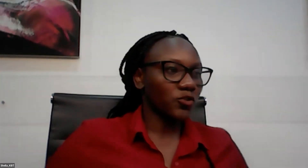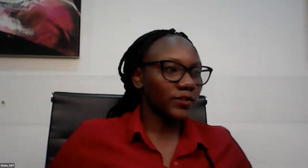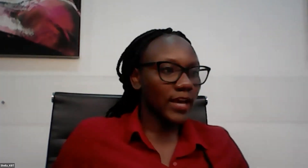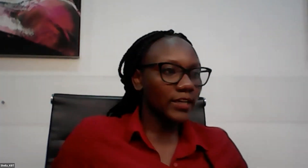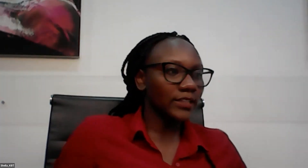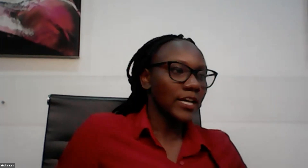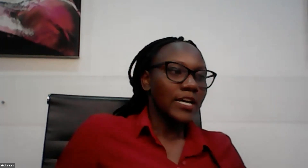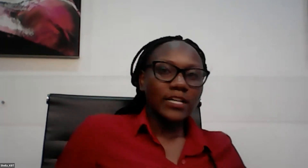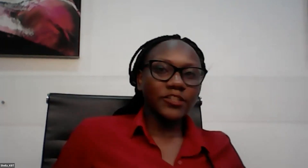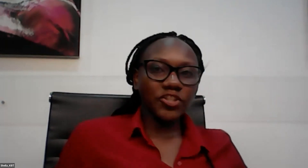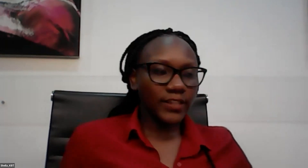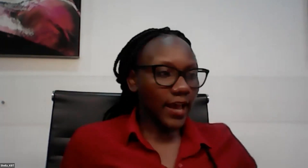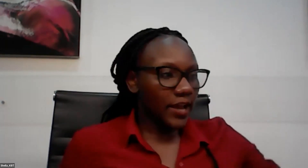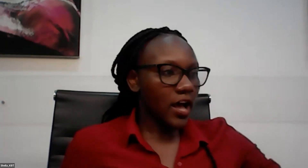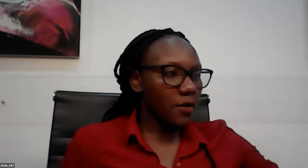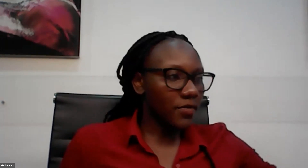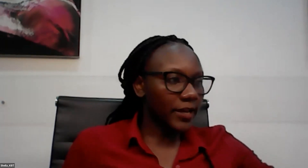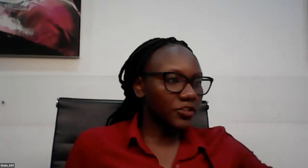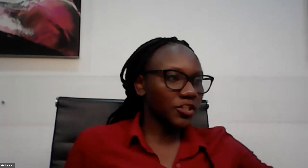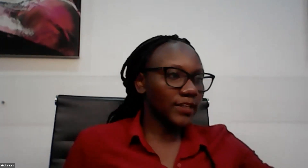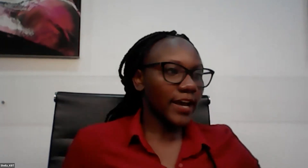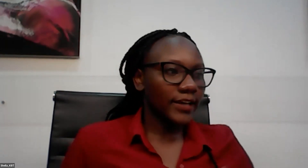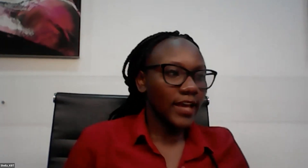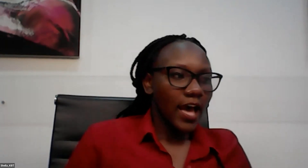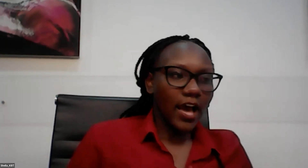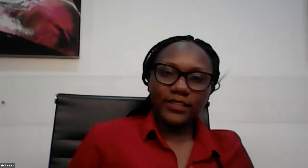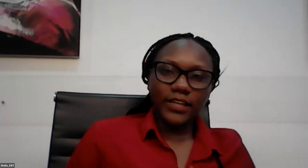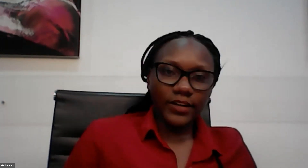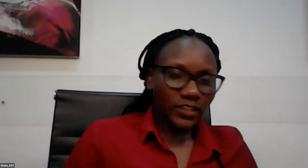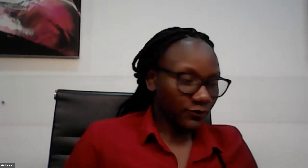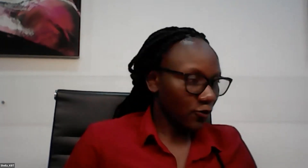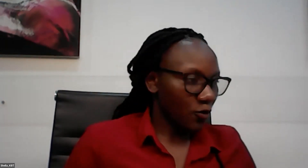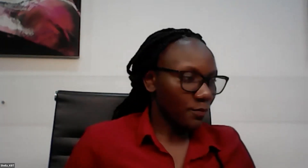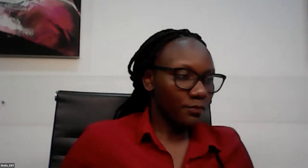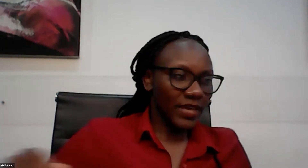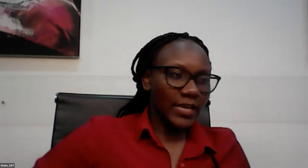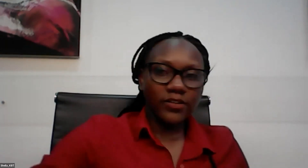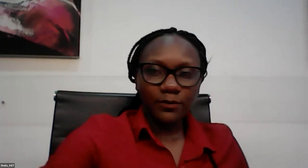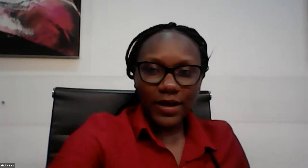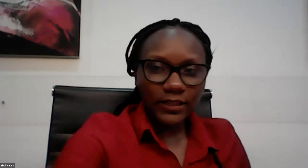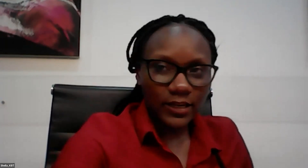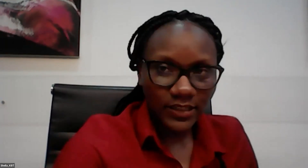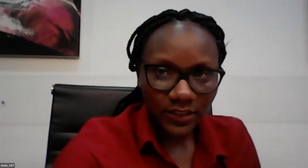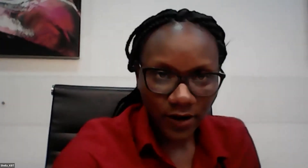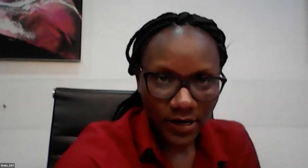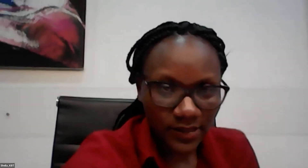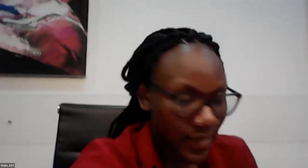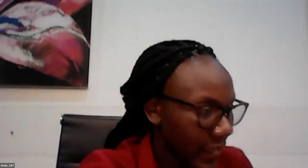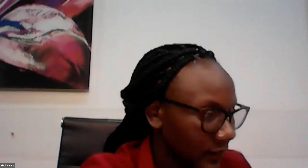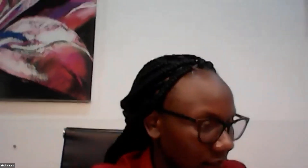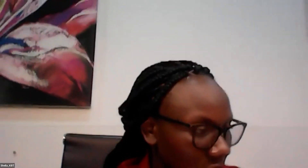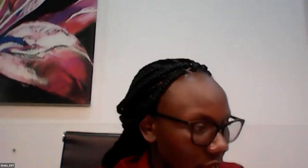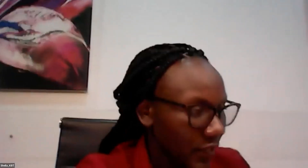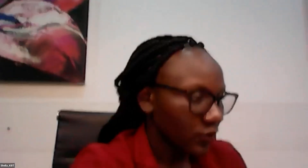Labs is concerned. GDI Hub and GDI Accelerate for being great partners as far as